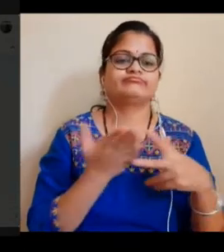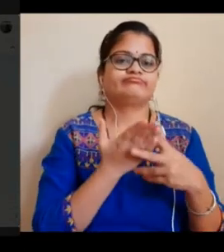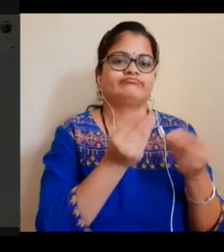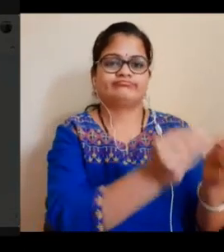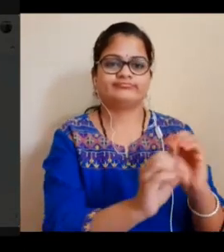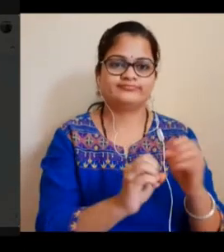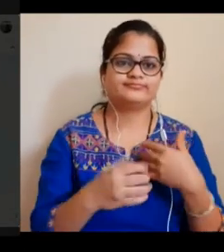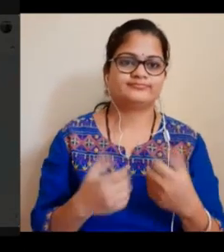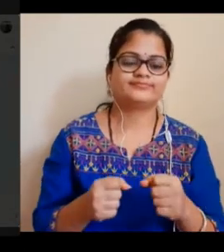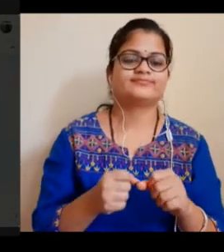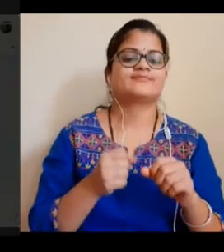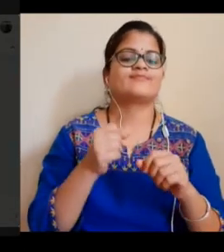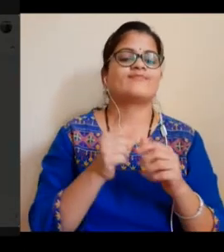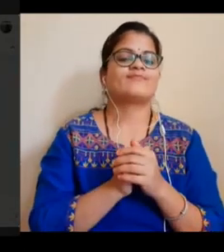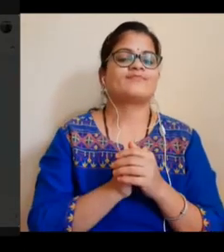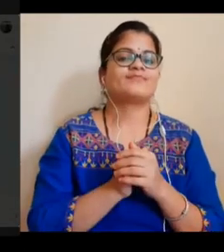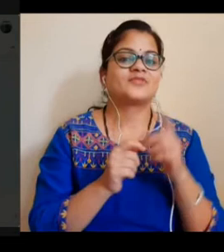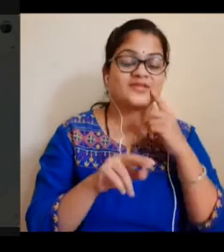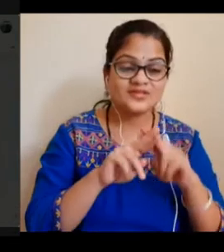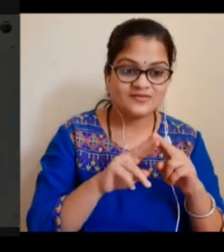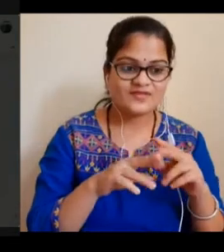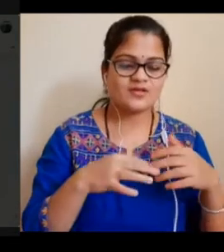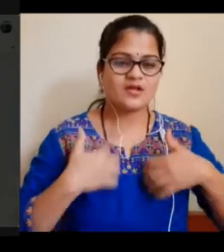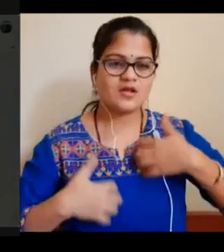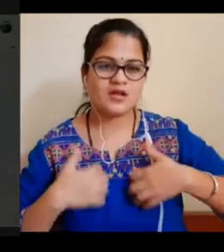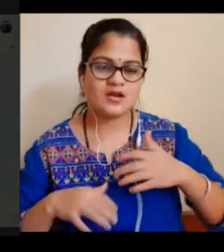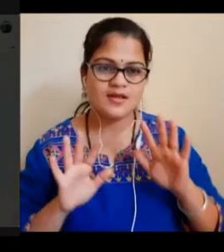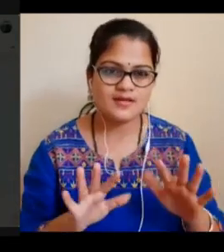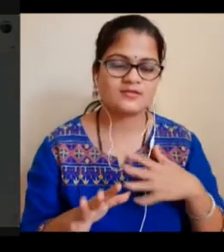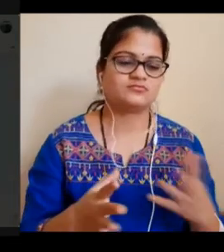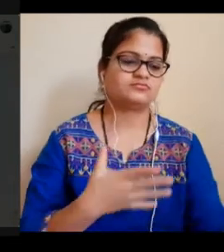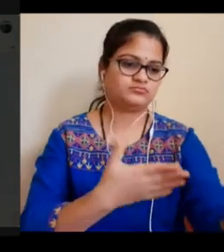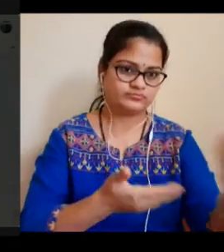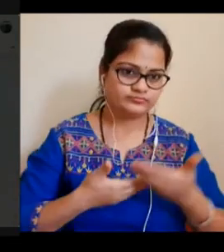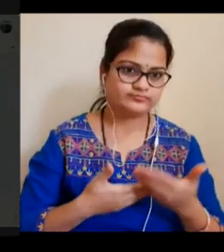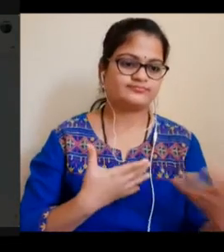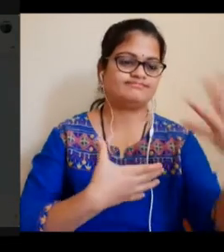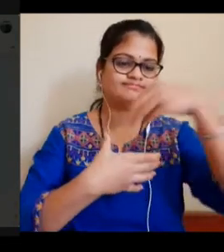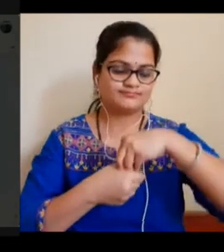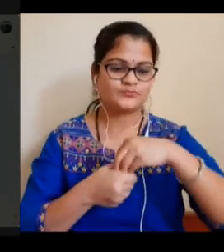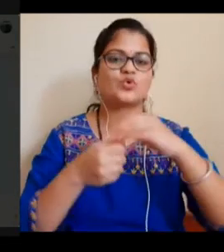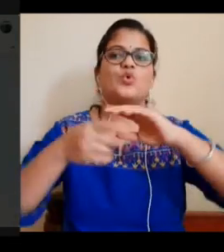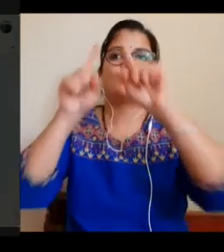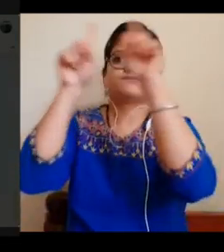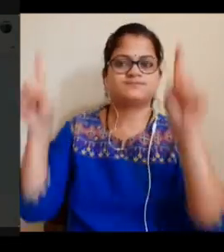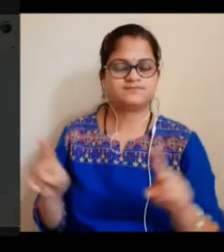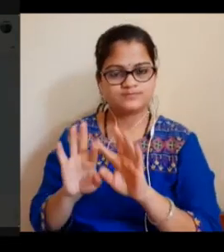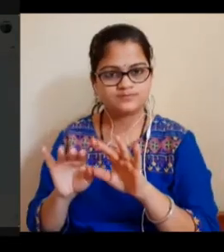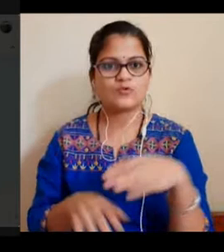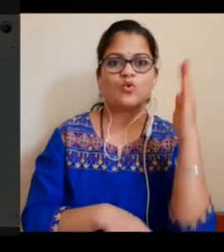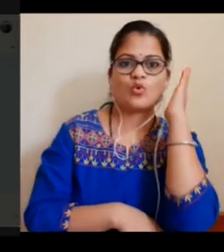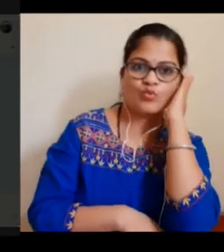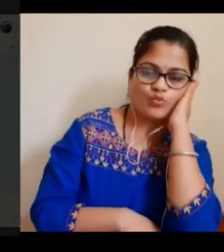have Veena. I need some more volunteers if anyone is interested. If you have your PC or